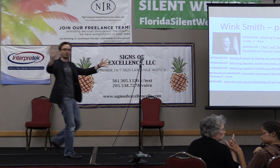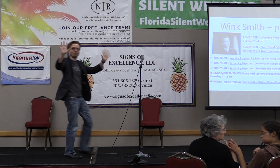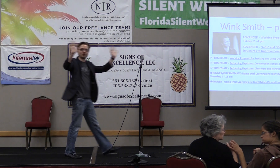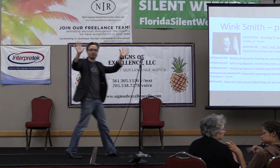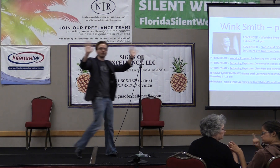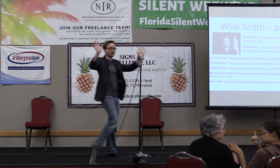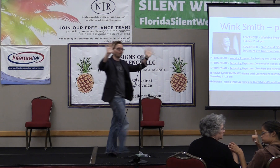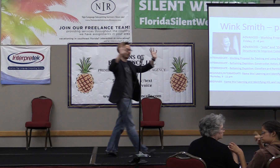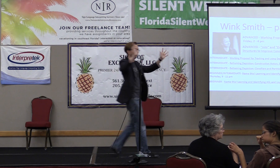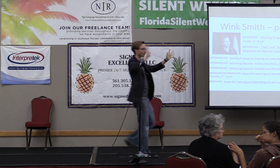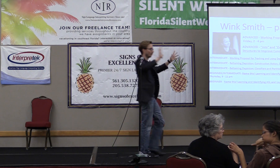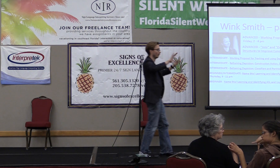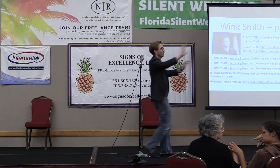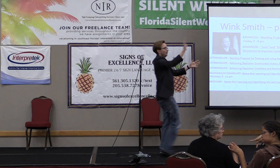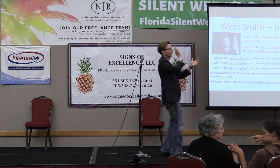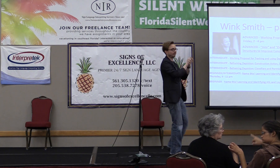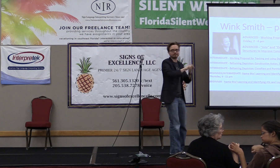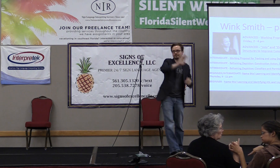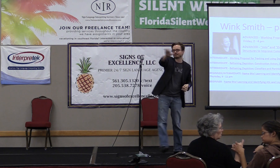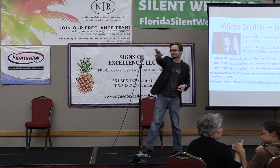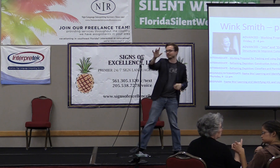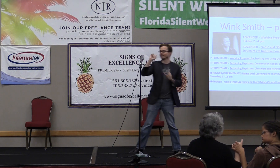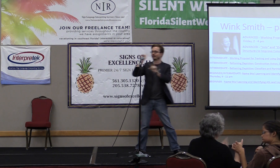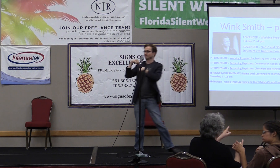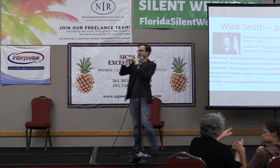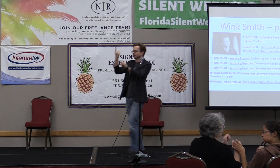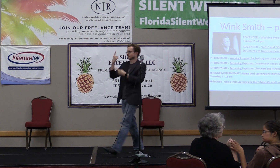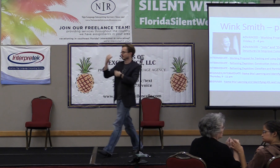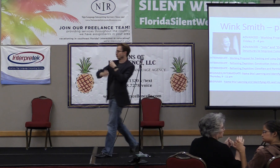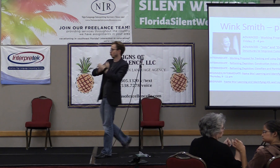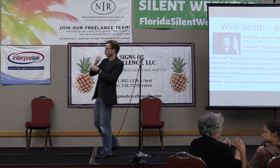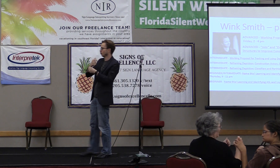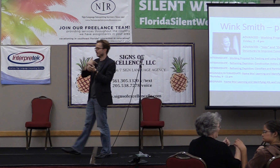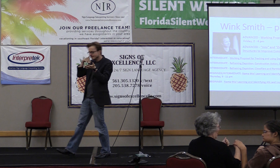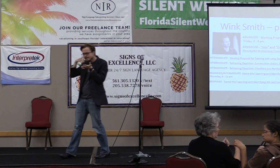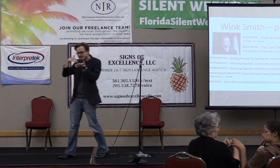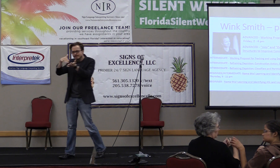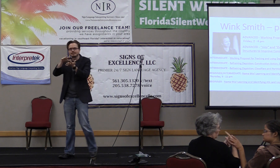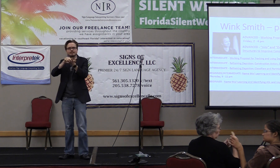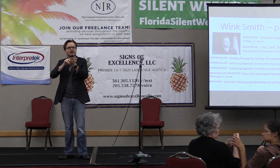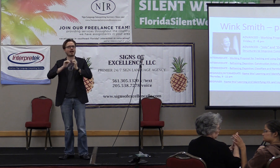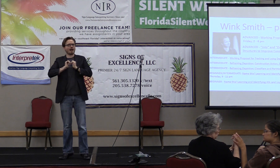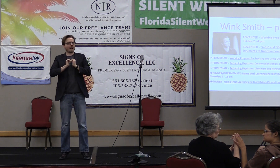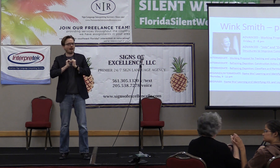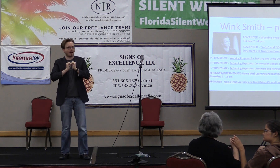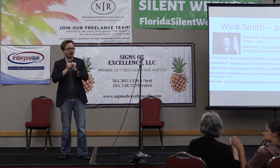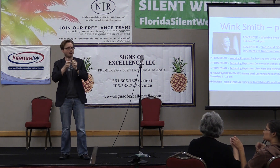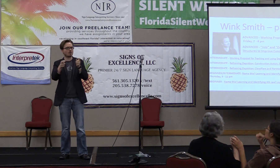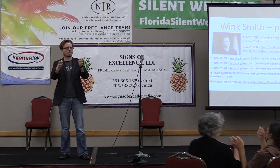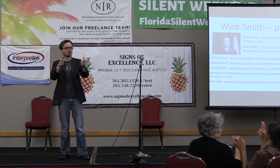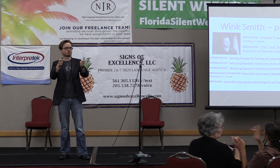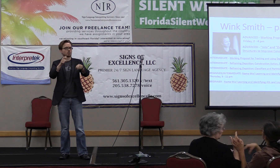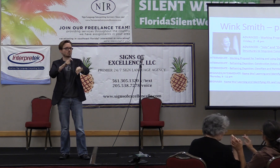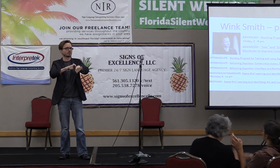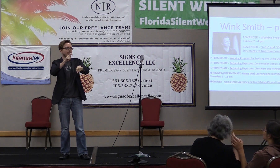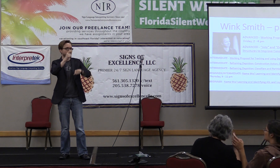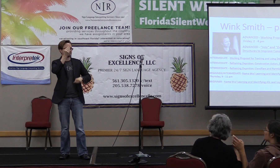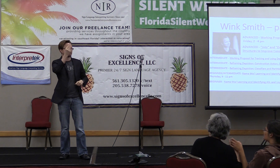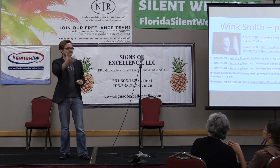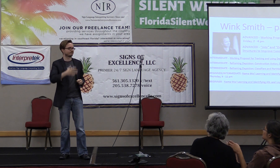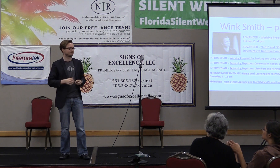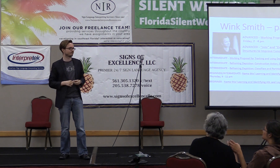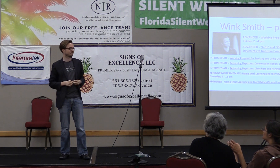Hello everyone. Hello. Okay. past year, I've studied and learned how